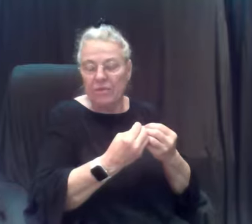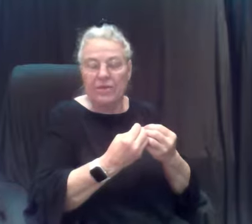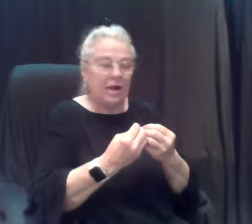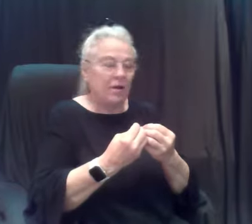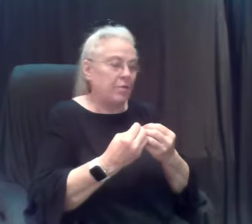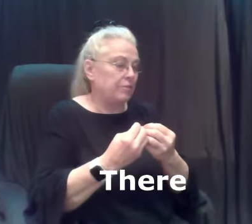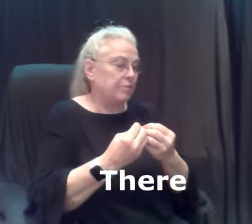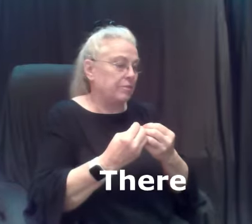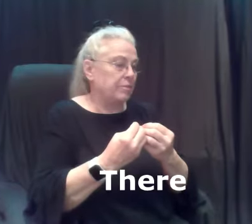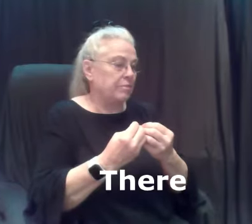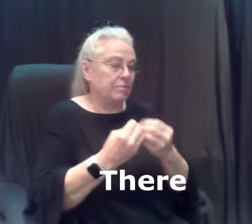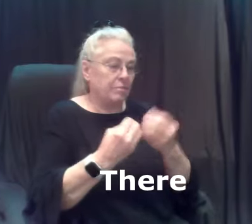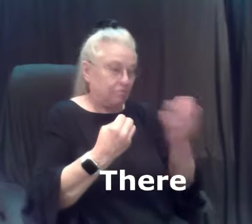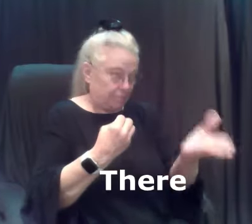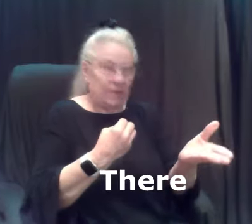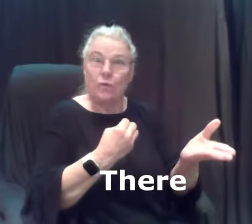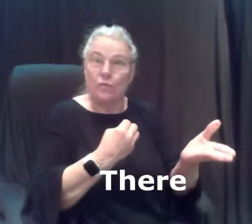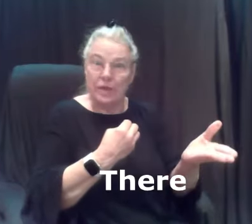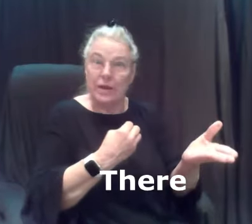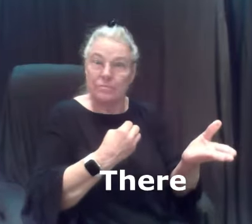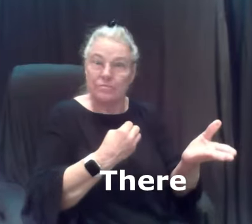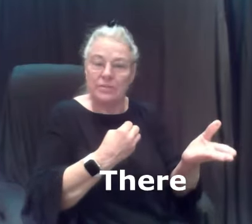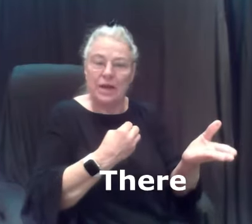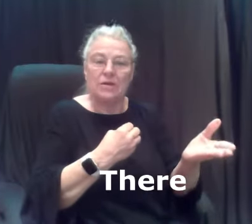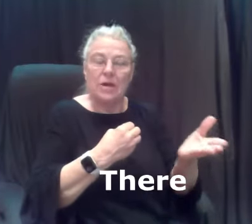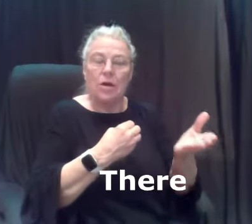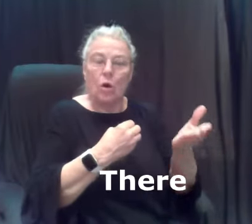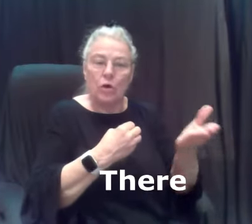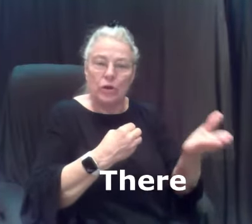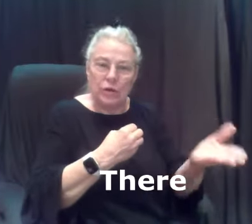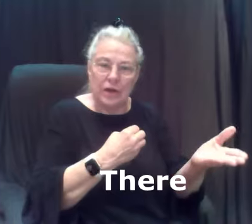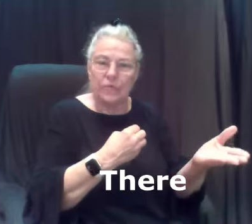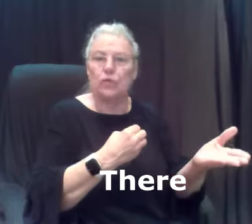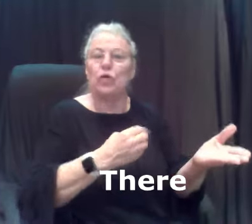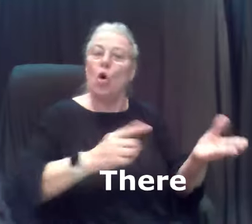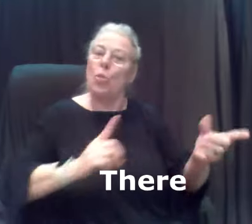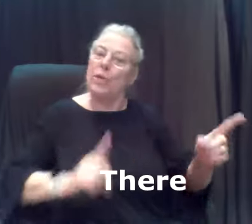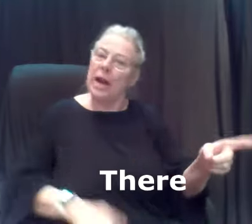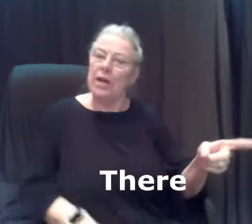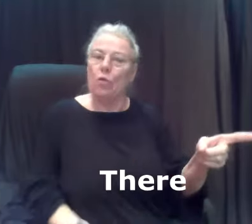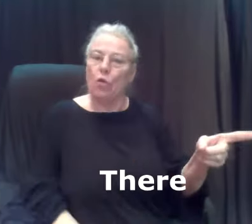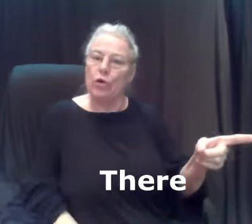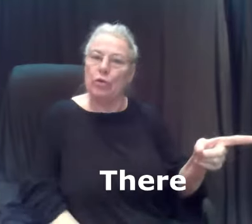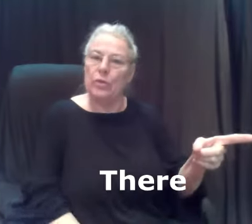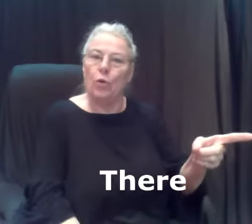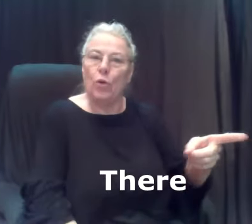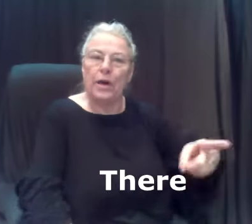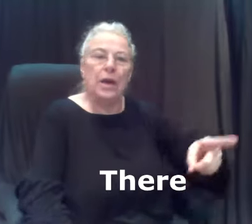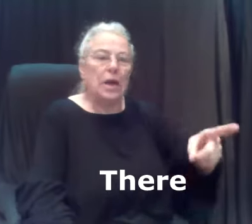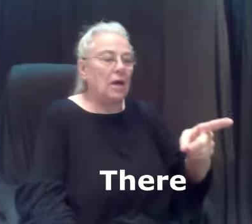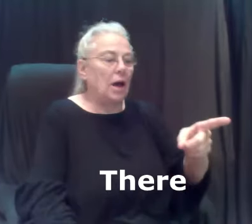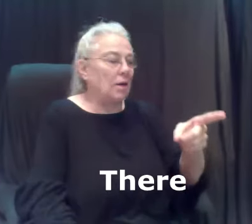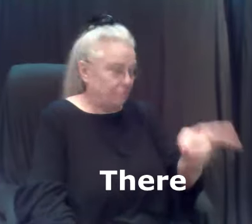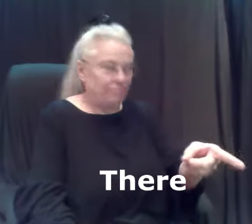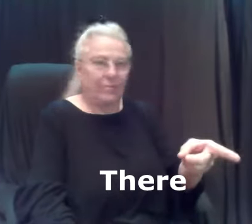There. It's over there. And you can either do open hand or you can point.